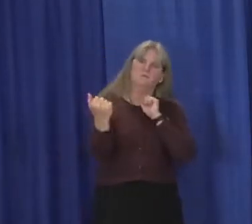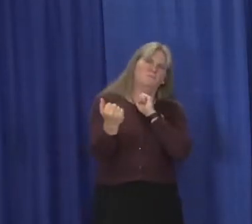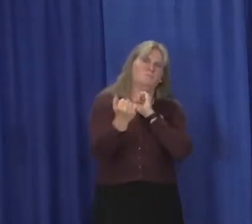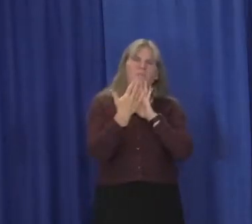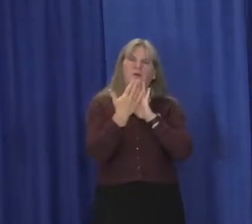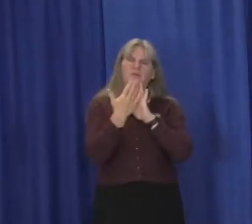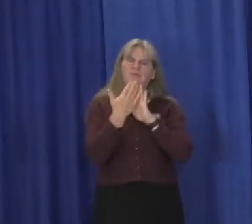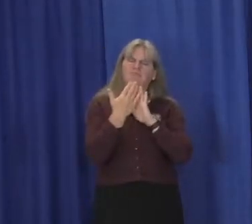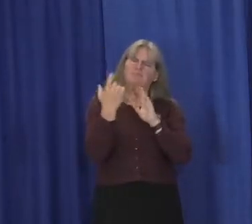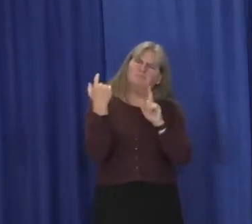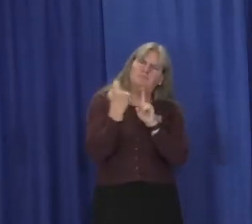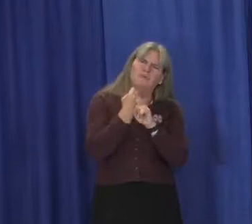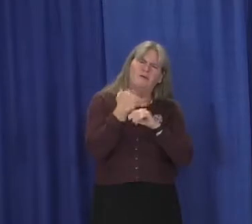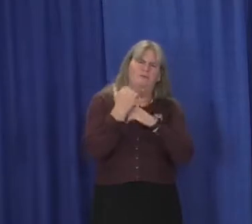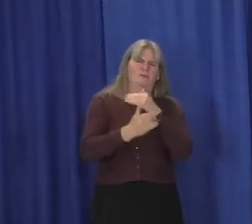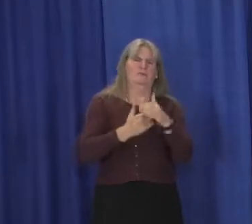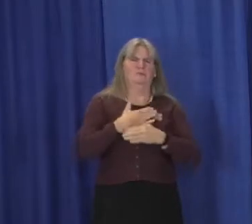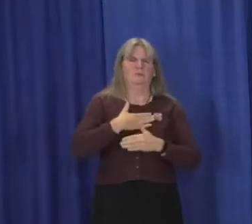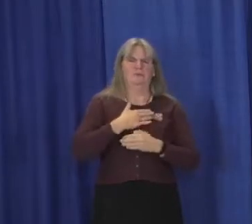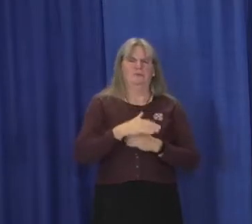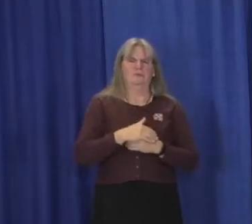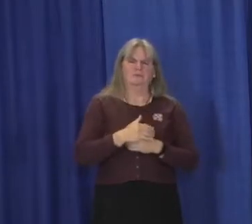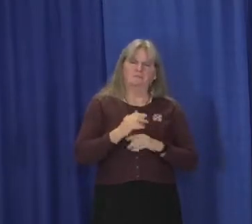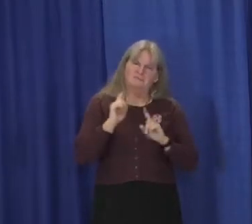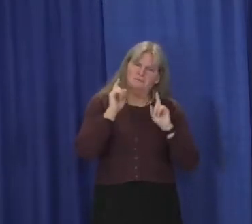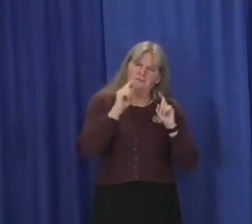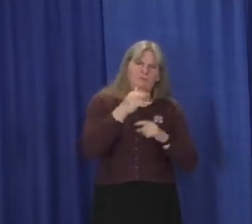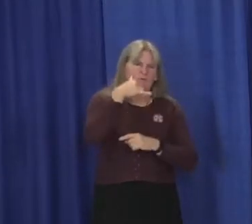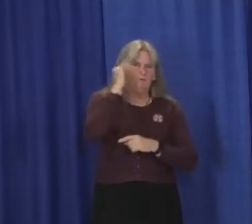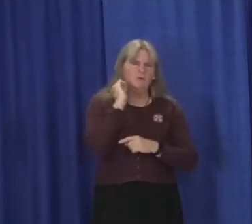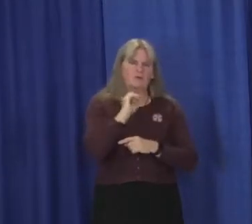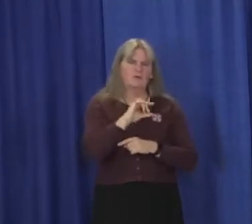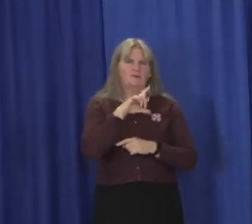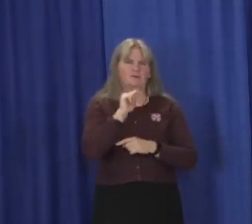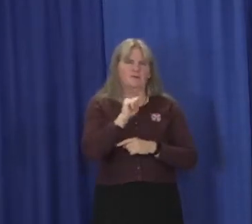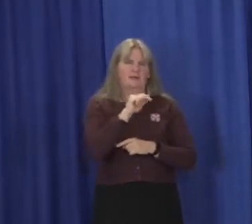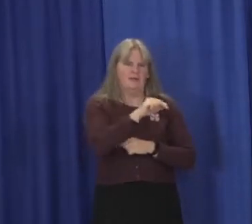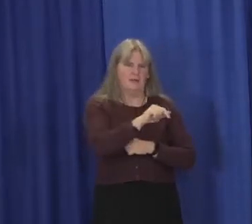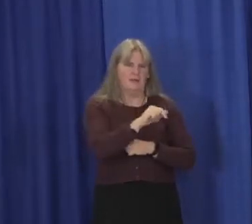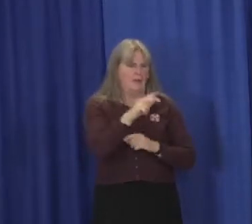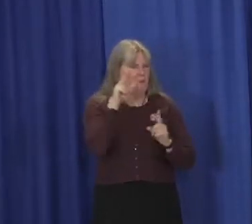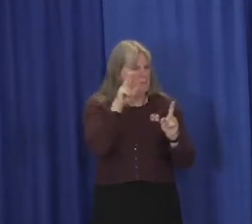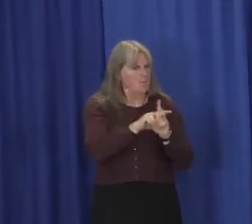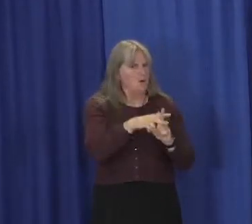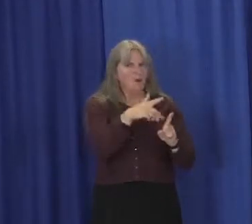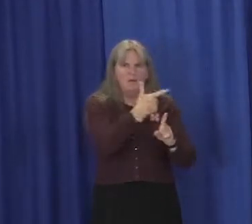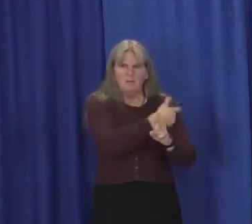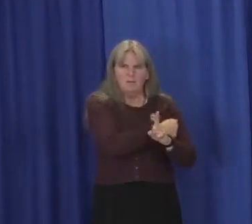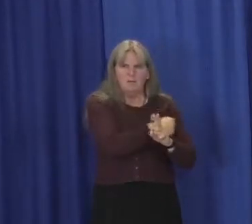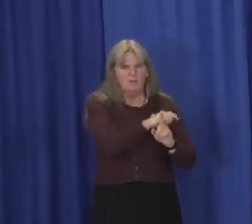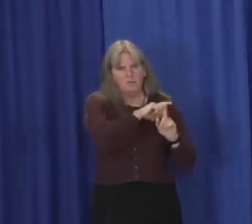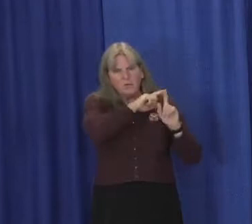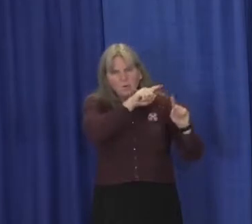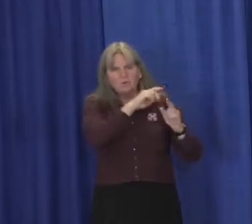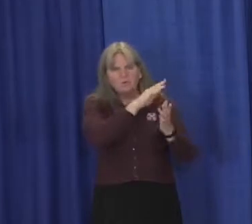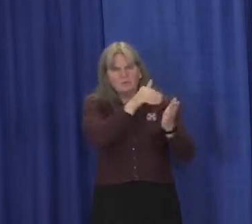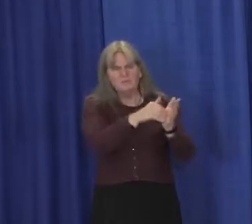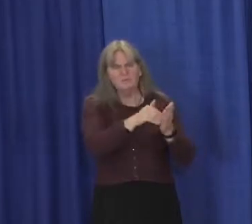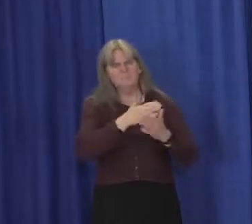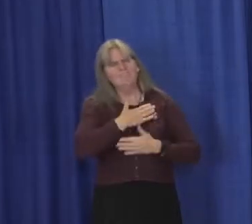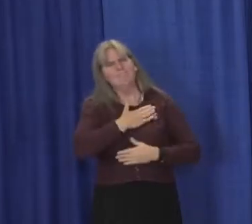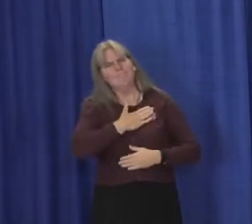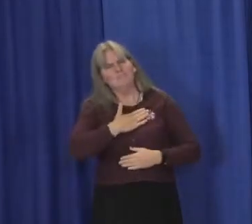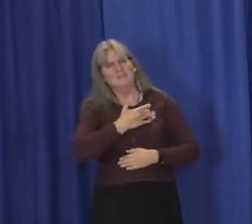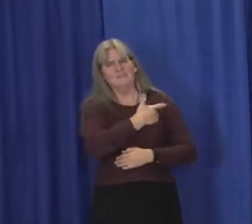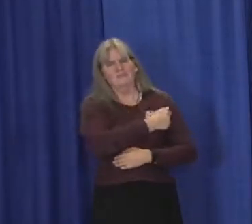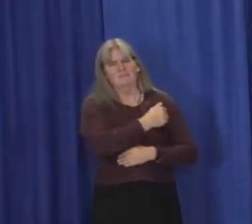right thing, Yukoners. Go to yukon.ca, this is your shot. Book your appointment or drop in. Please get